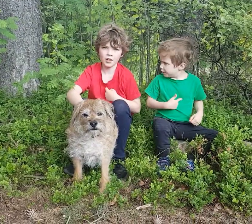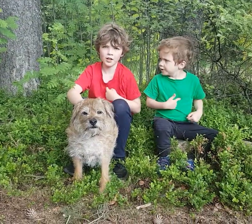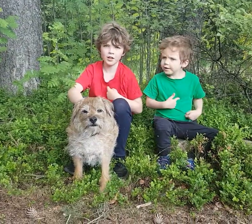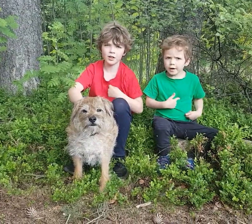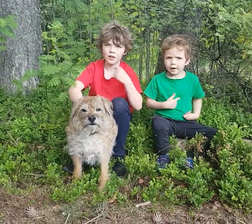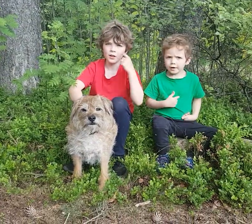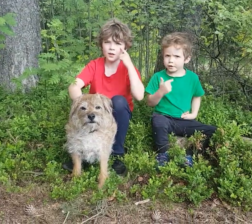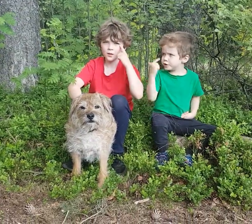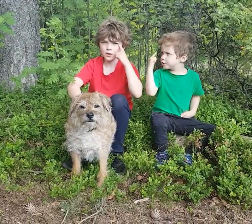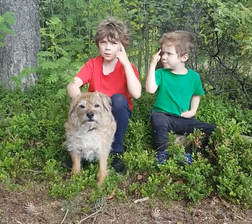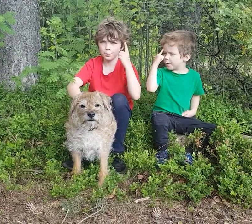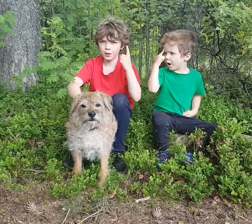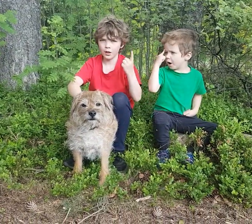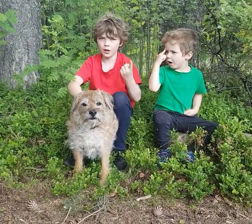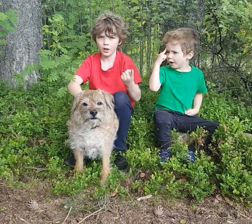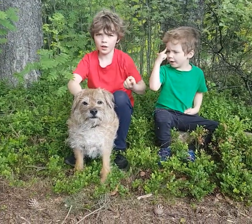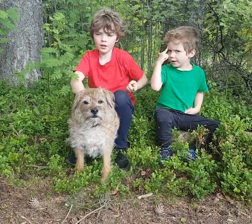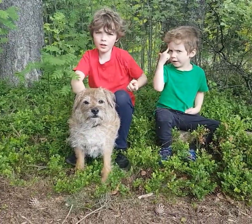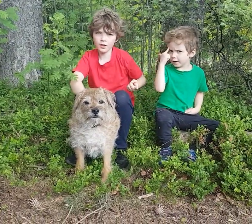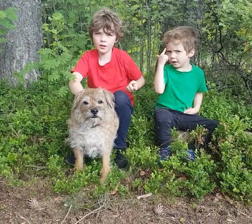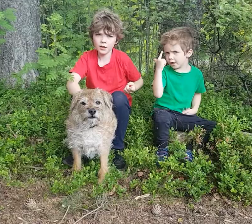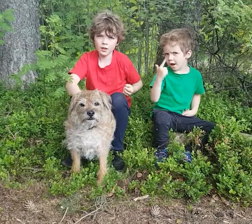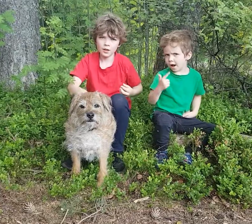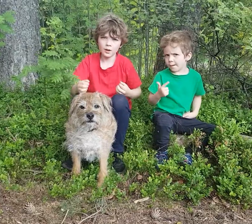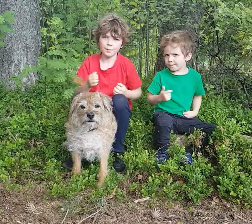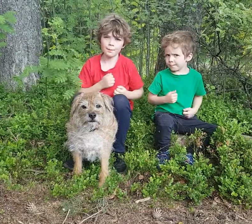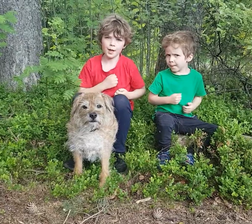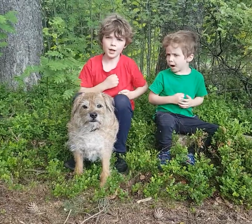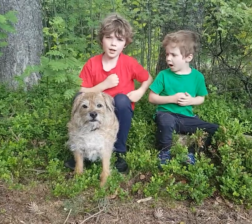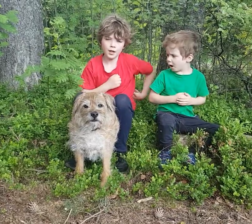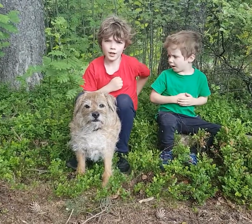I spy my